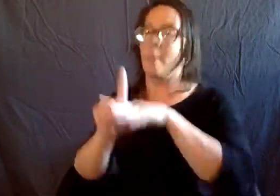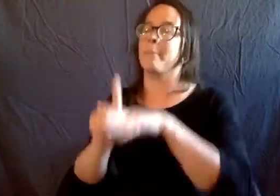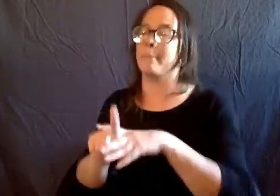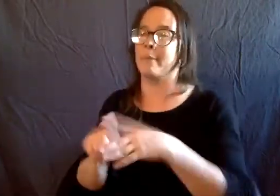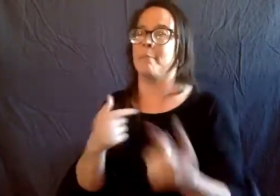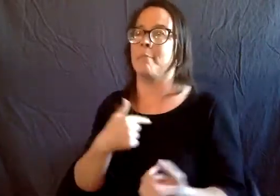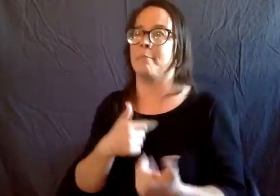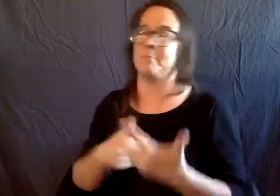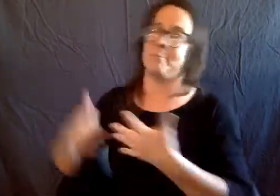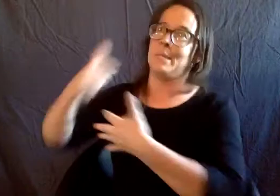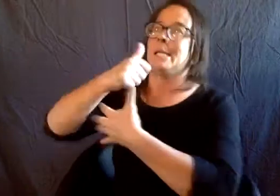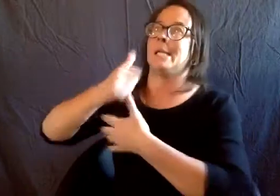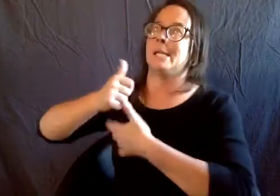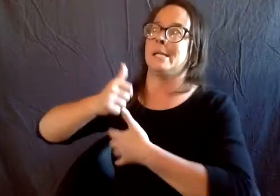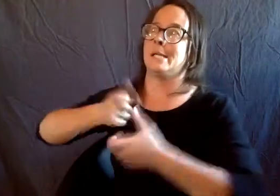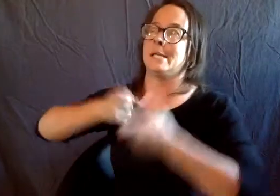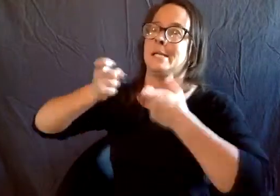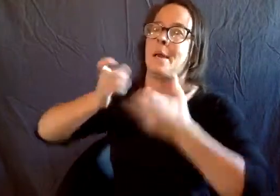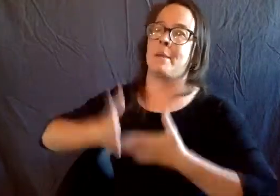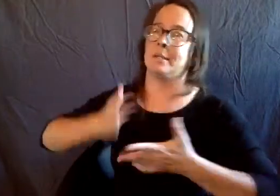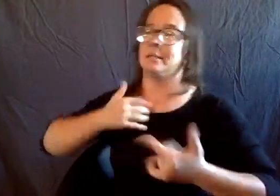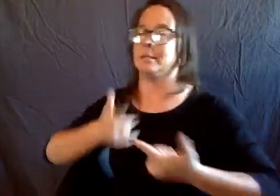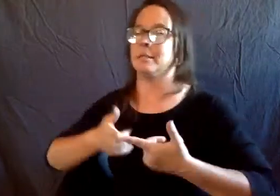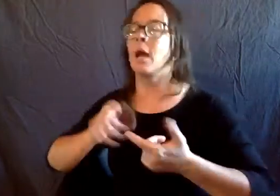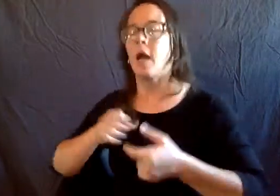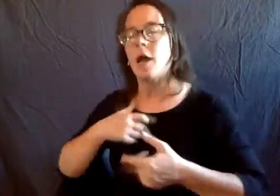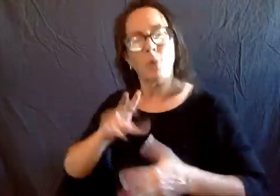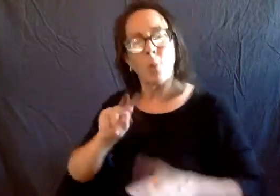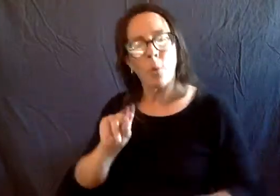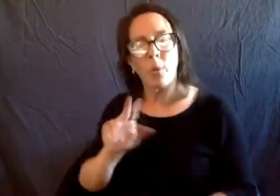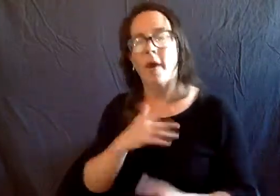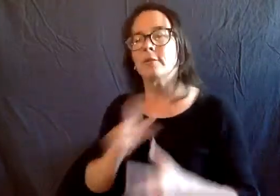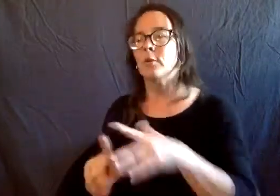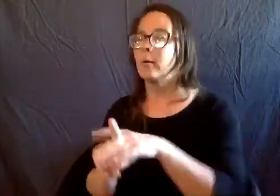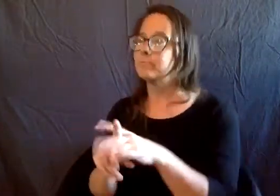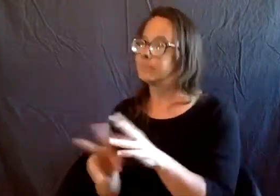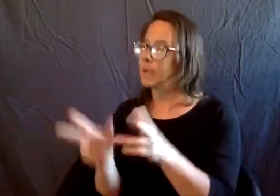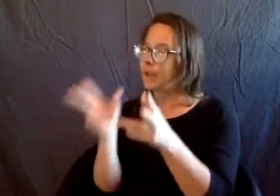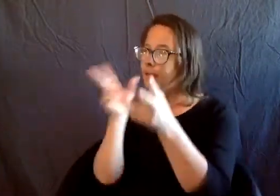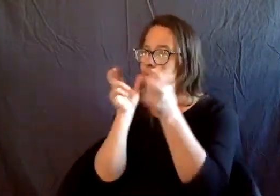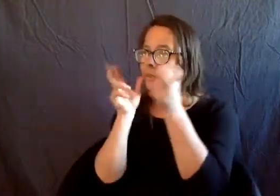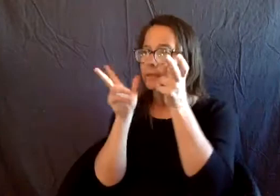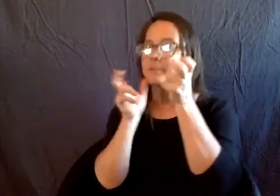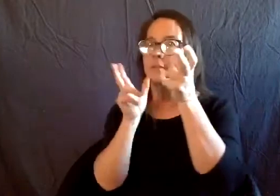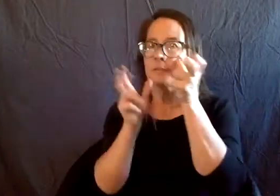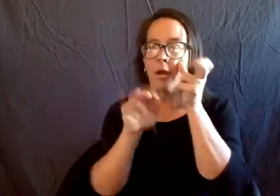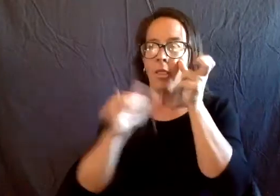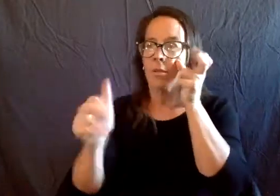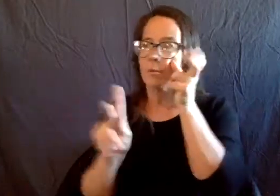right? I show up so that I can be inclusive and so that I can listen to people and so that I can continue to grow